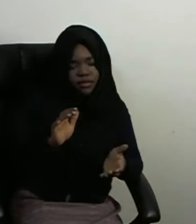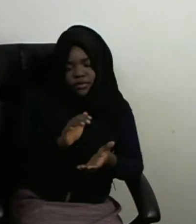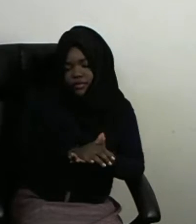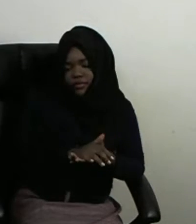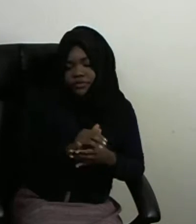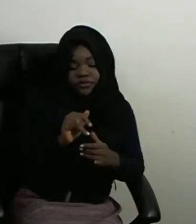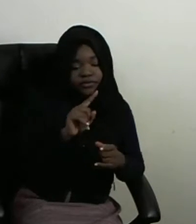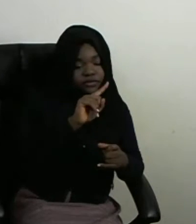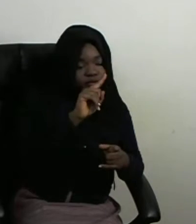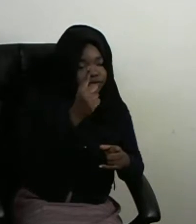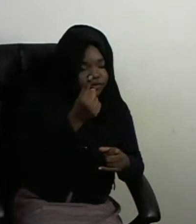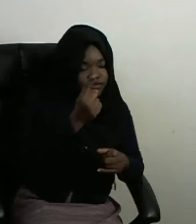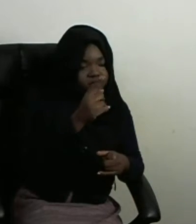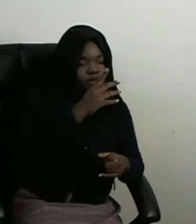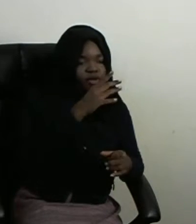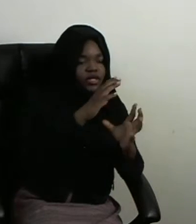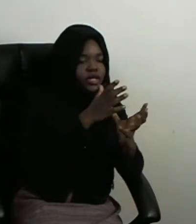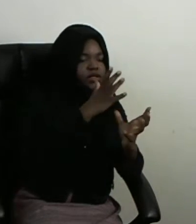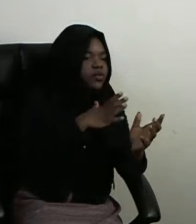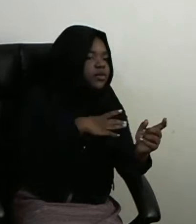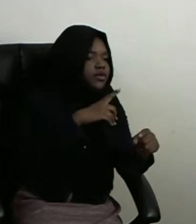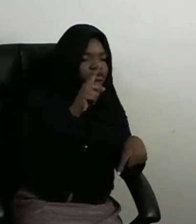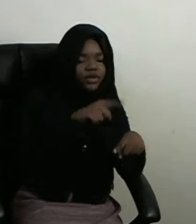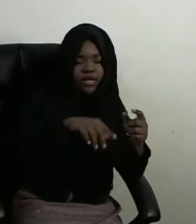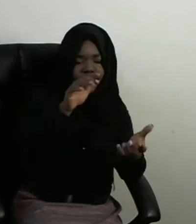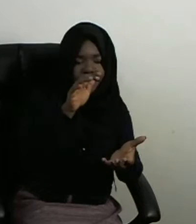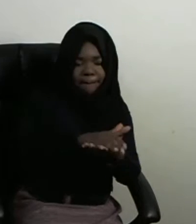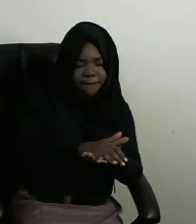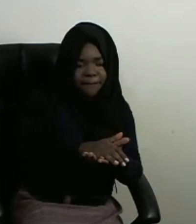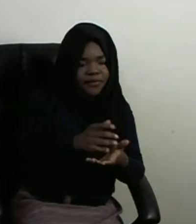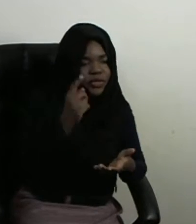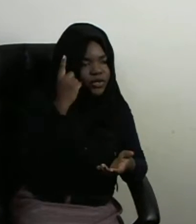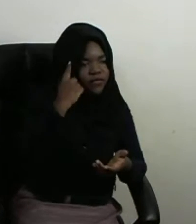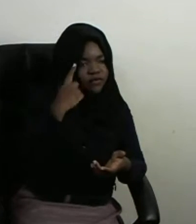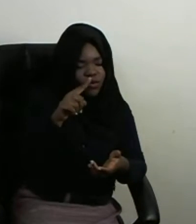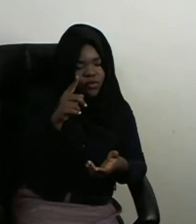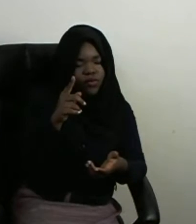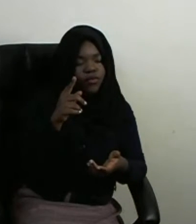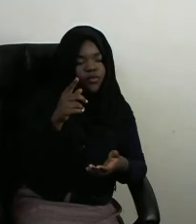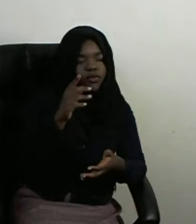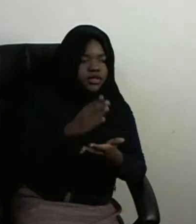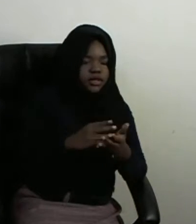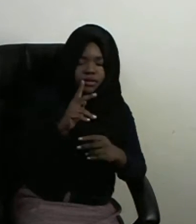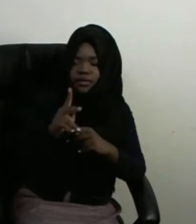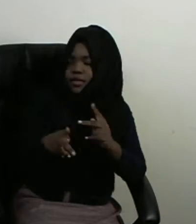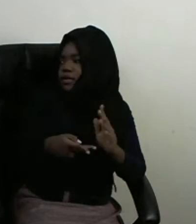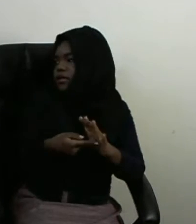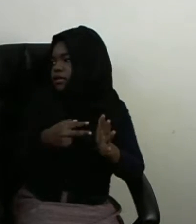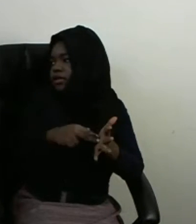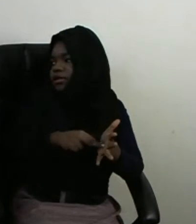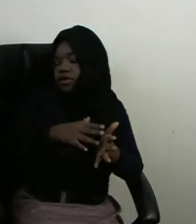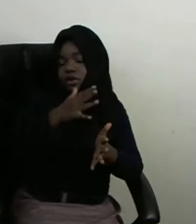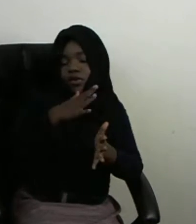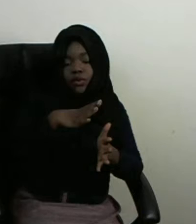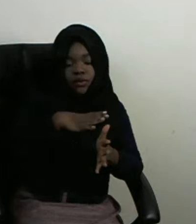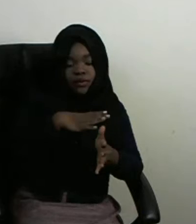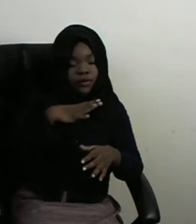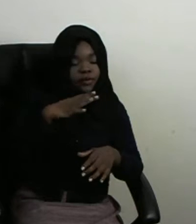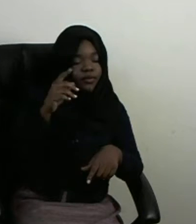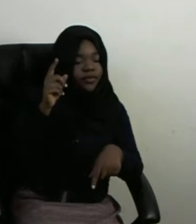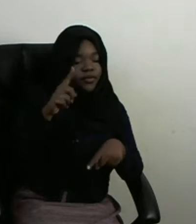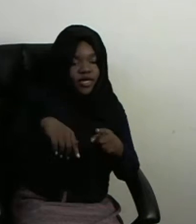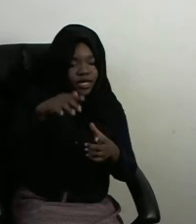class of women that are prohibited for marriage for certain people, which means a woman may